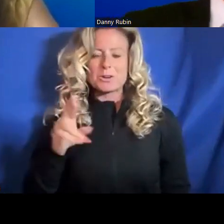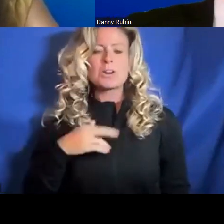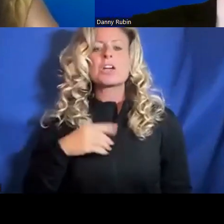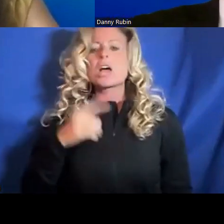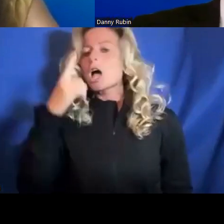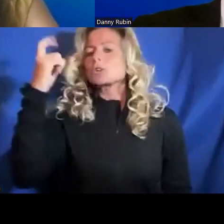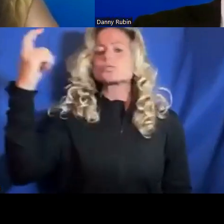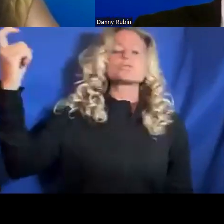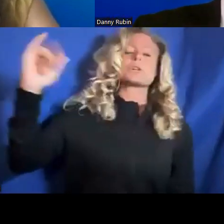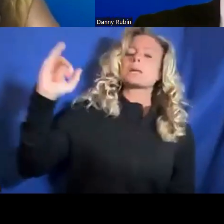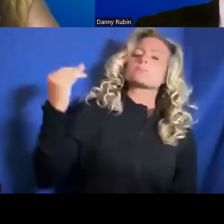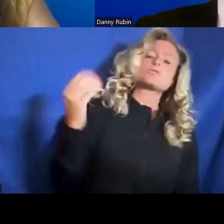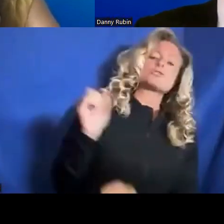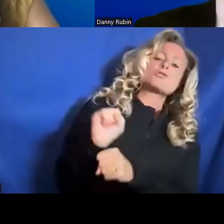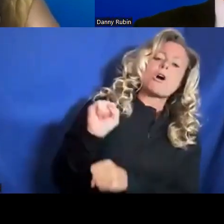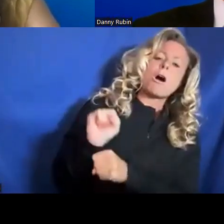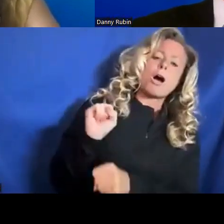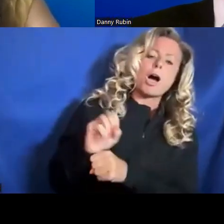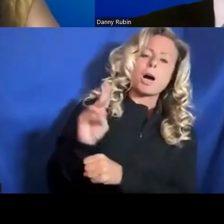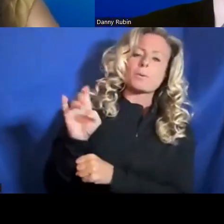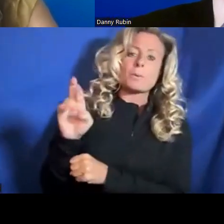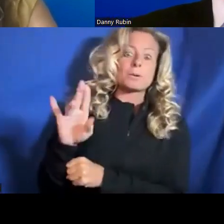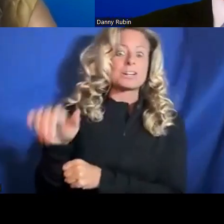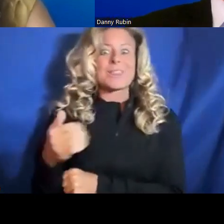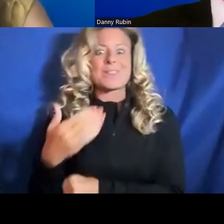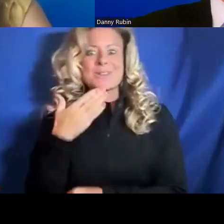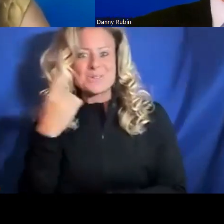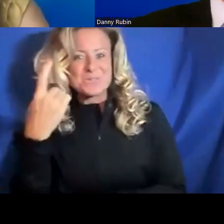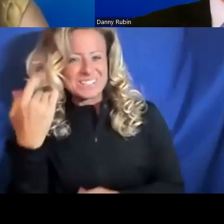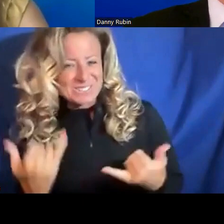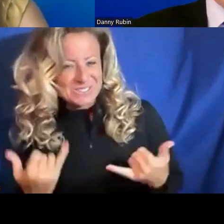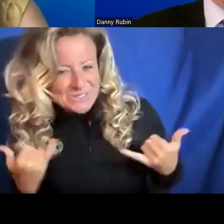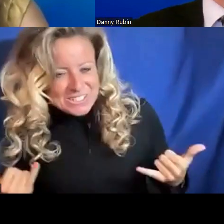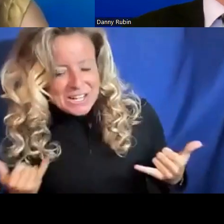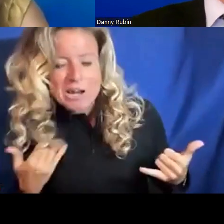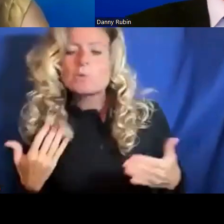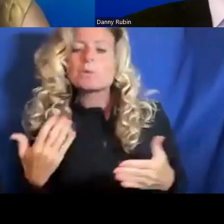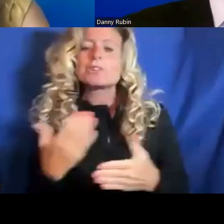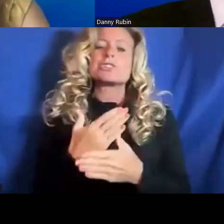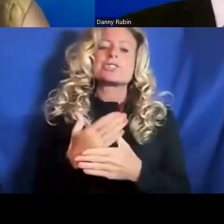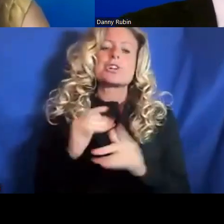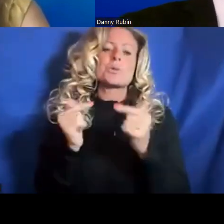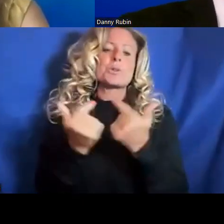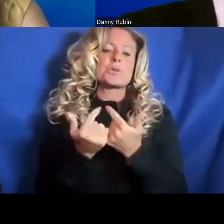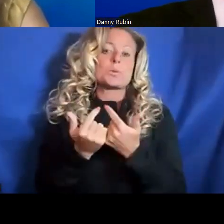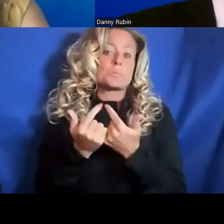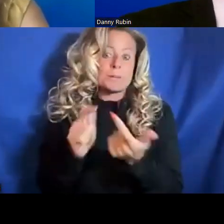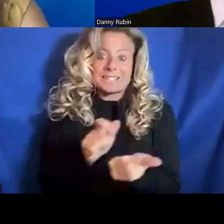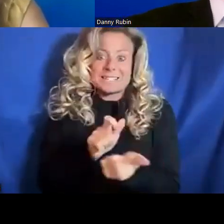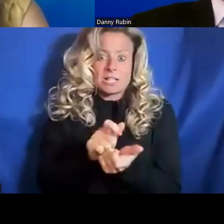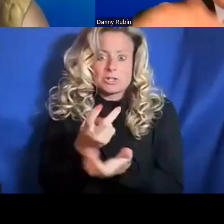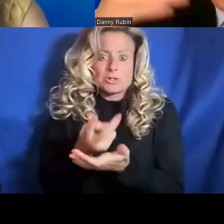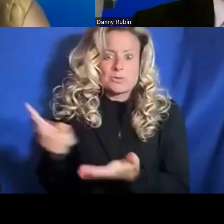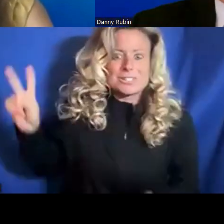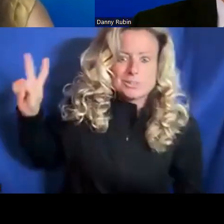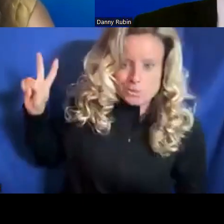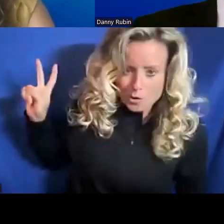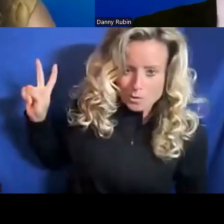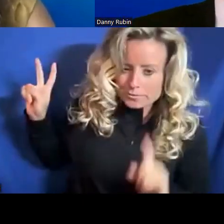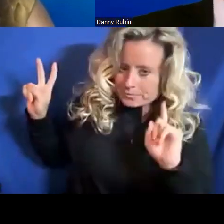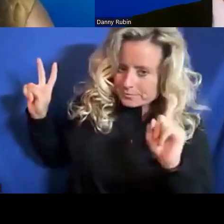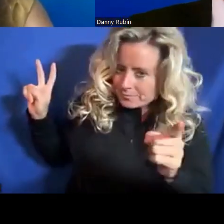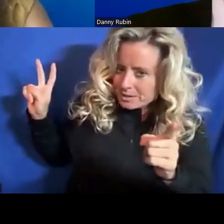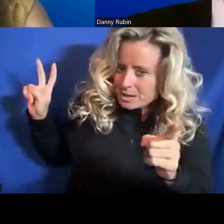webinar, and we have another great one today. And I want to share with the group what I shared 2 weeks ago, although we've